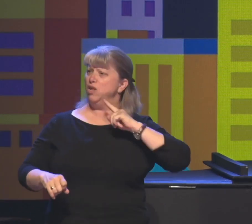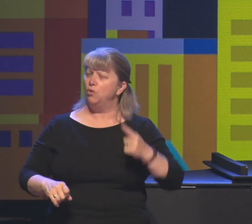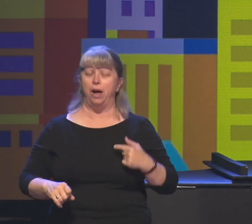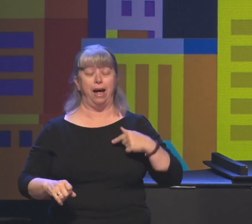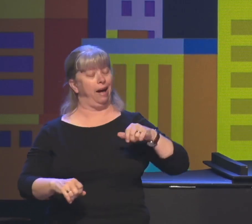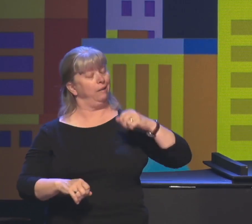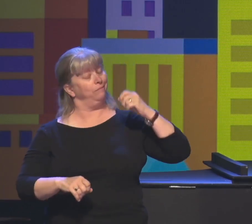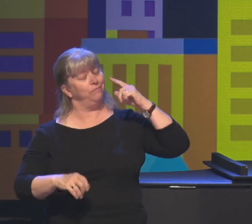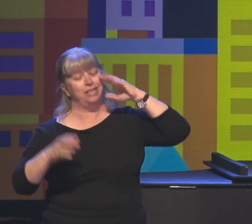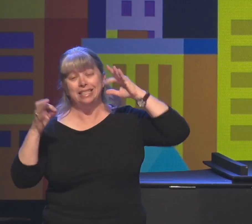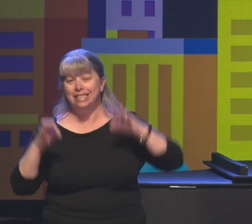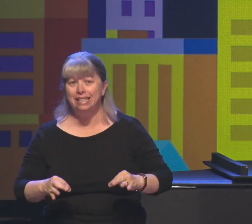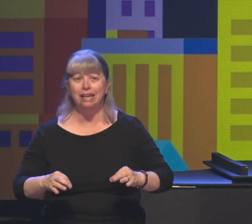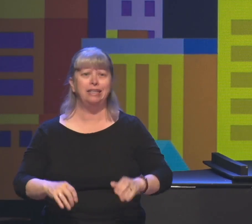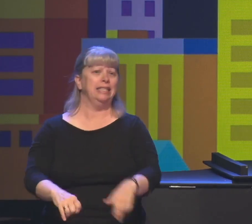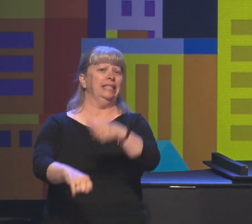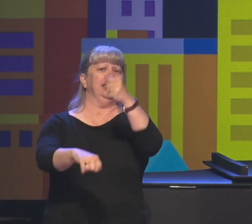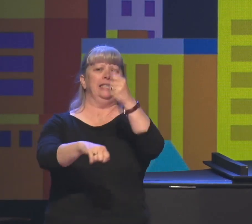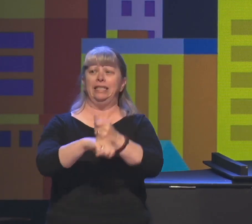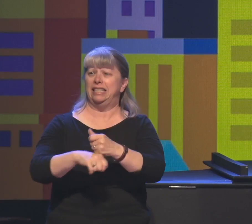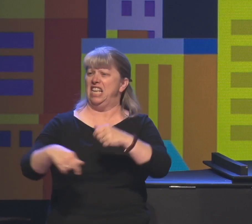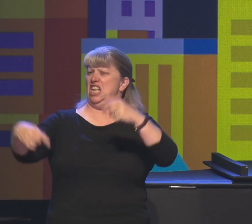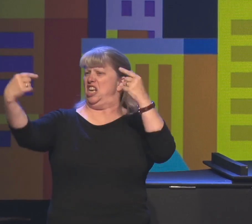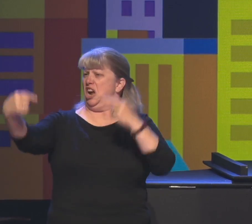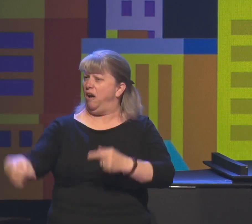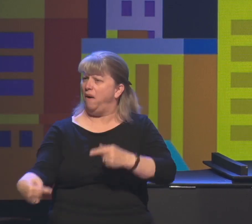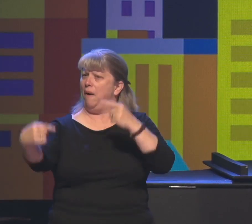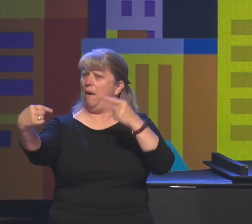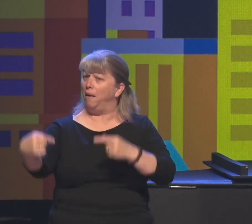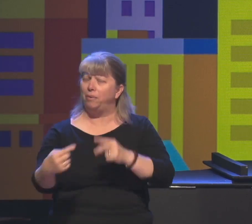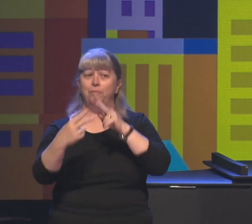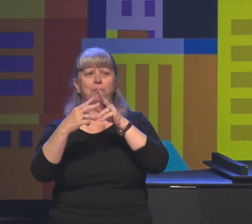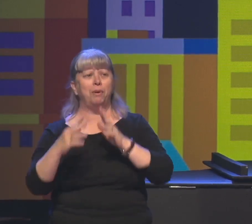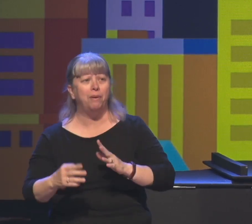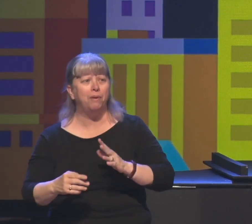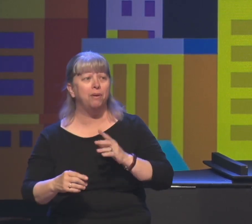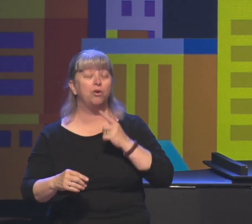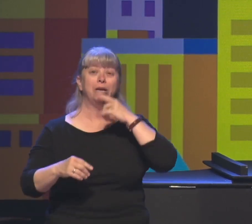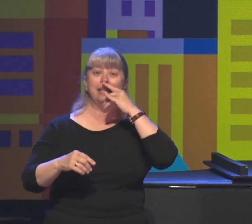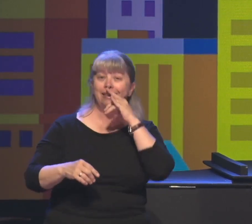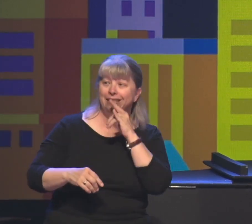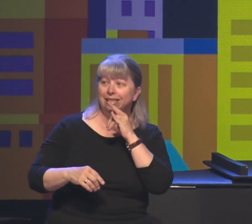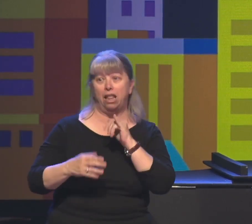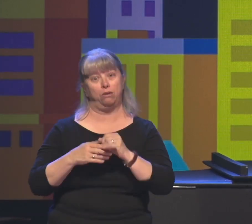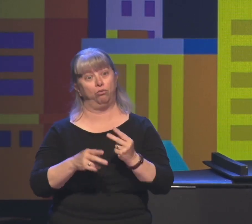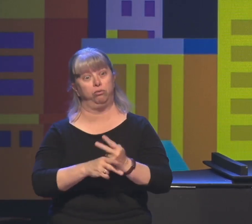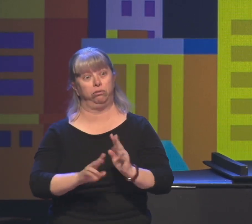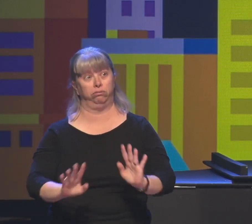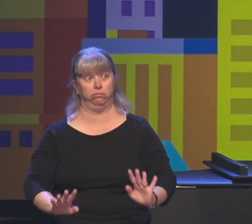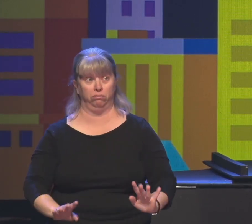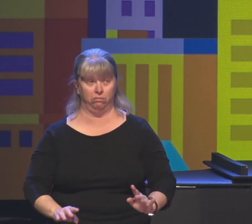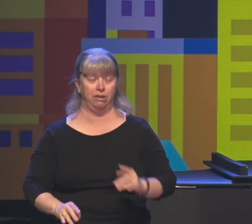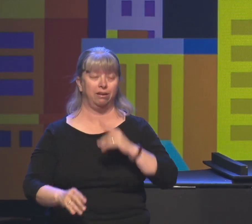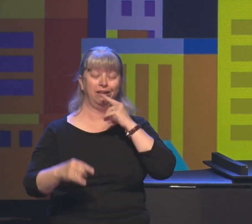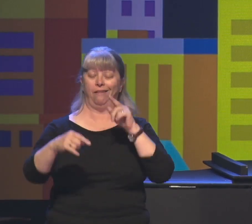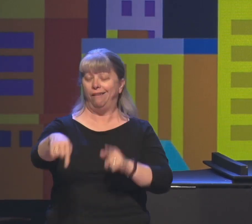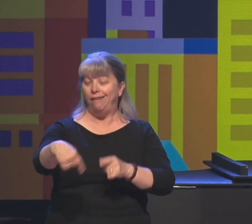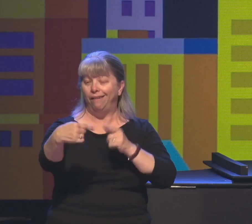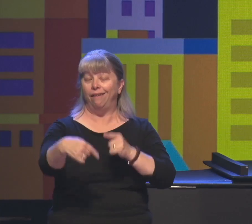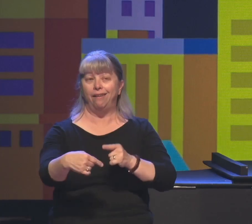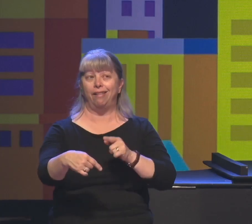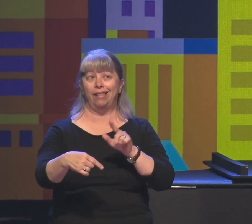in the ground, got into a massive argument with your partner, your kids. That's the worst, by the way. And then you